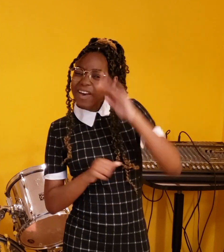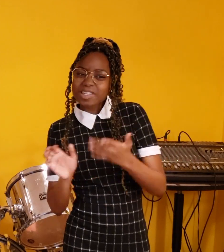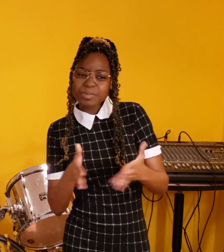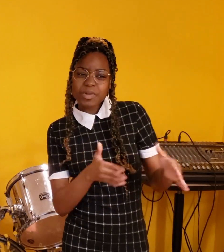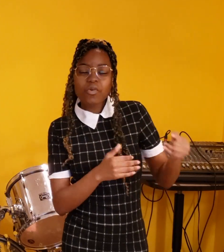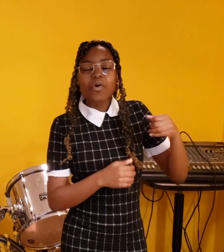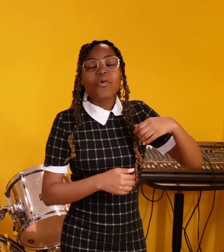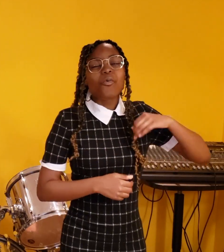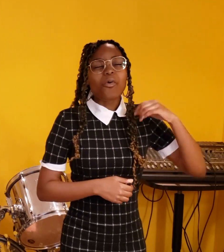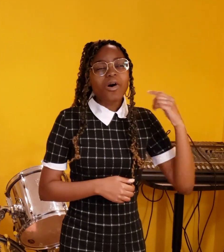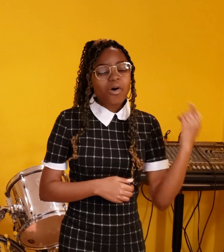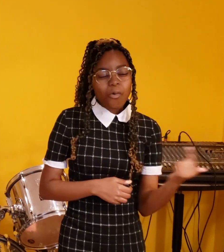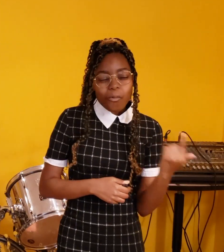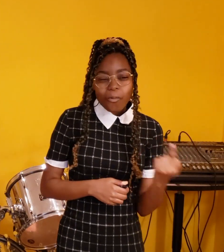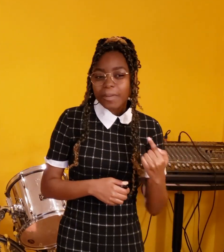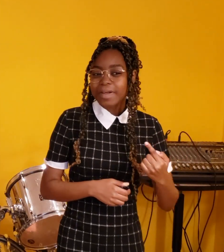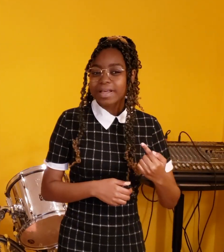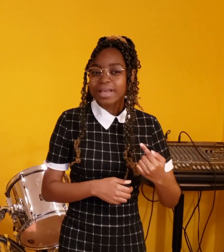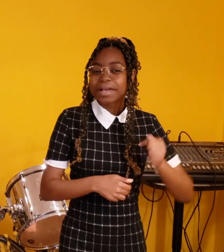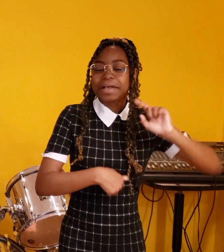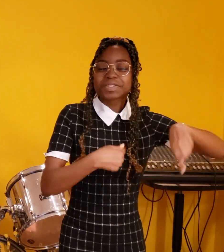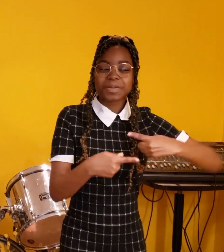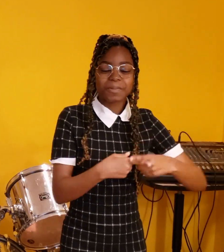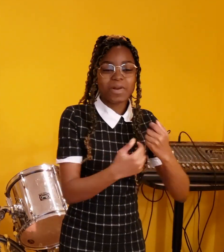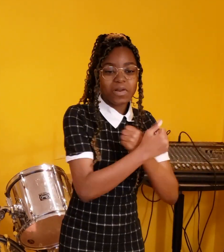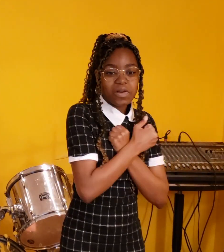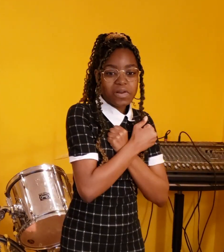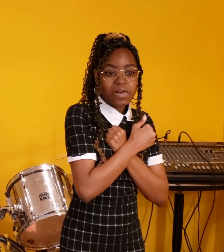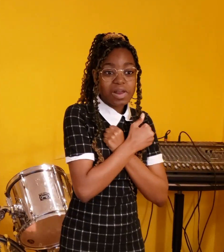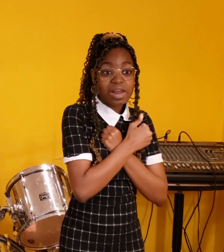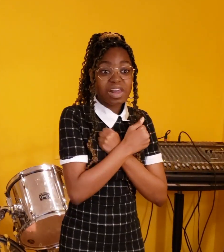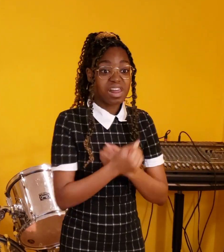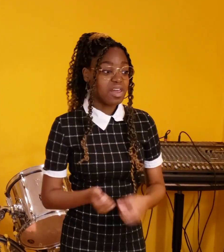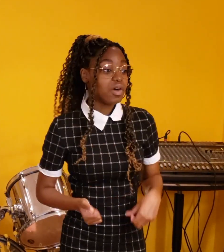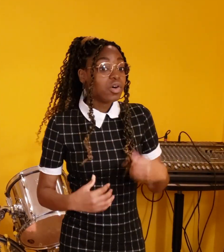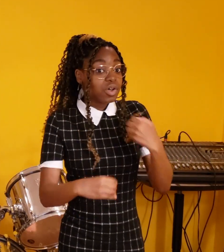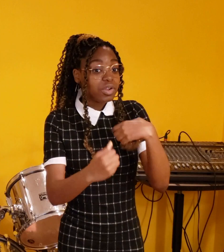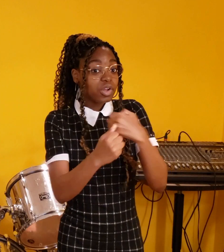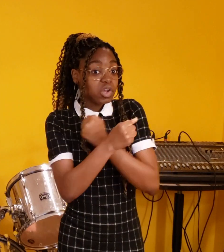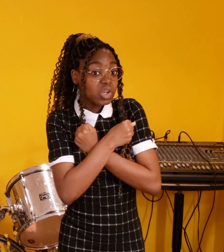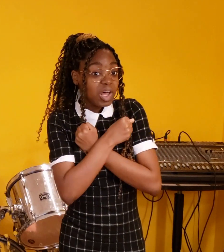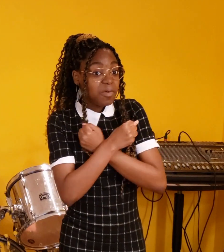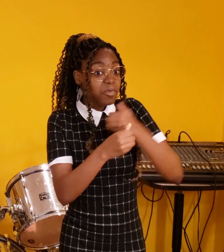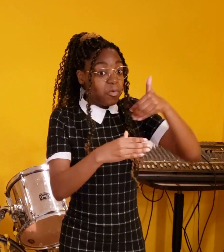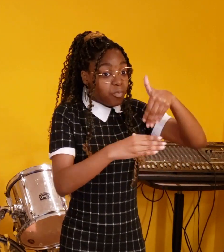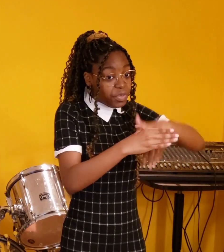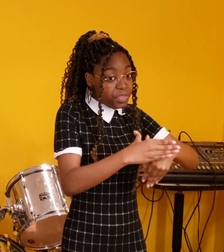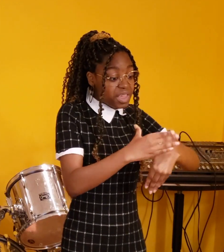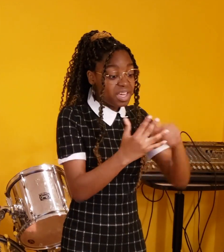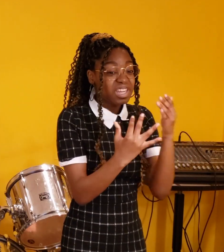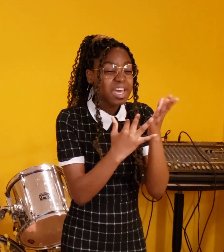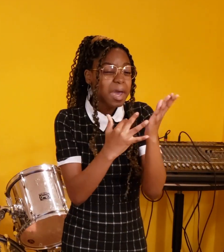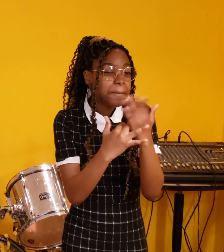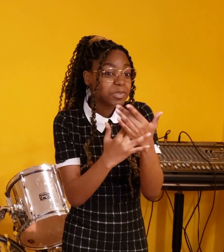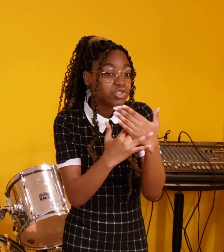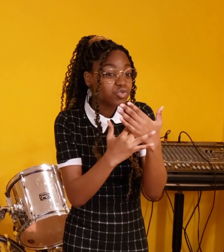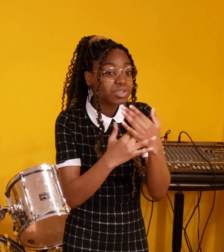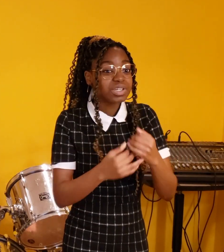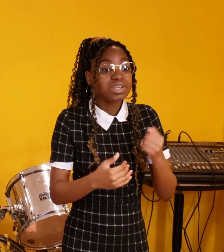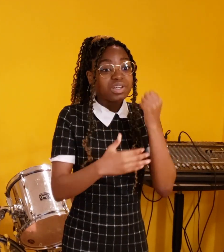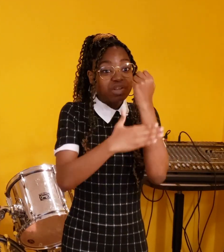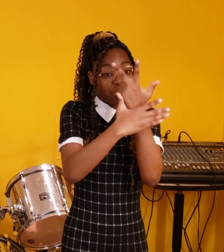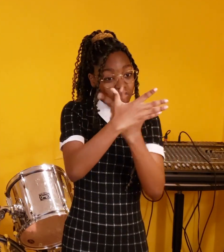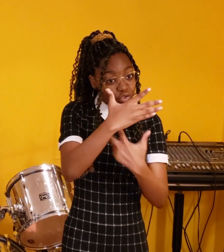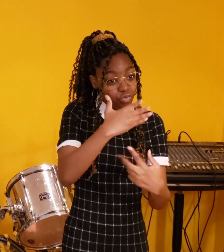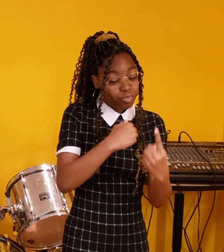was, it was all about love. Love within and between the triune God, the Trinity, the Godhead, and also God's love for you